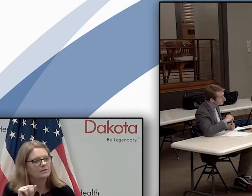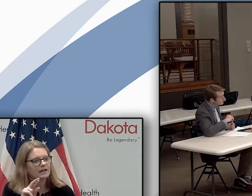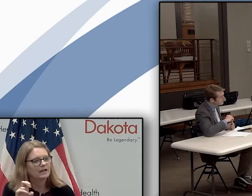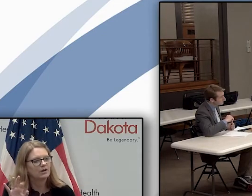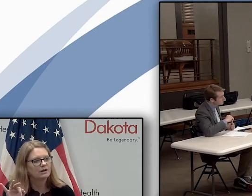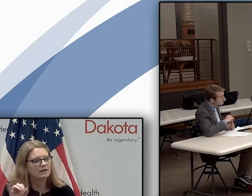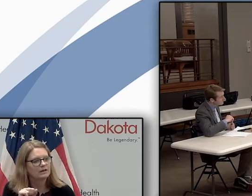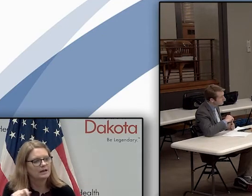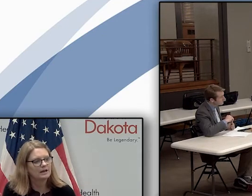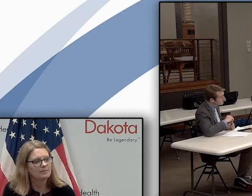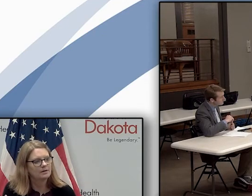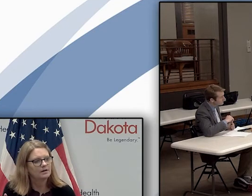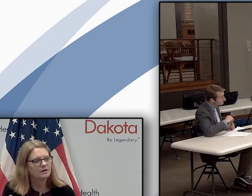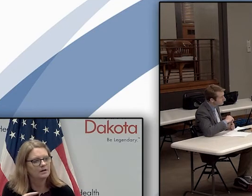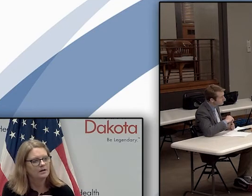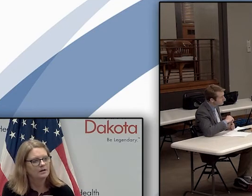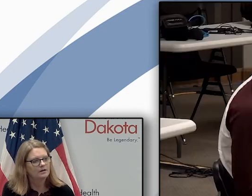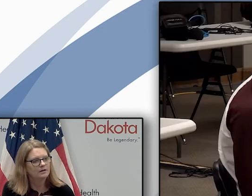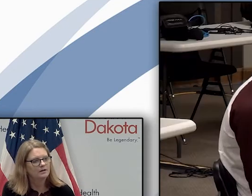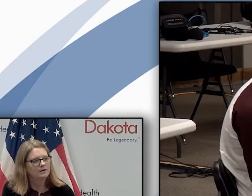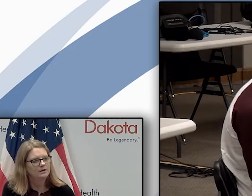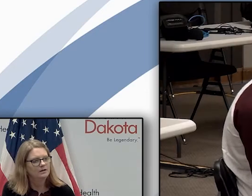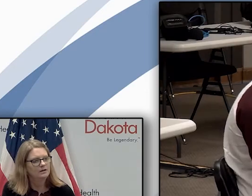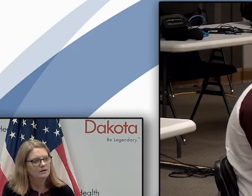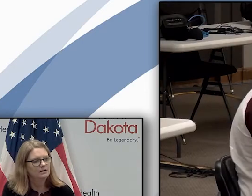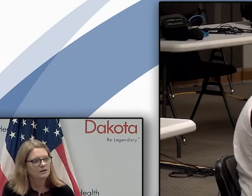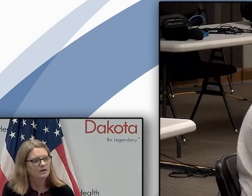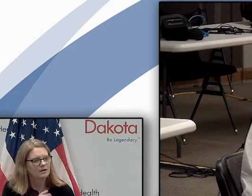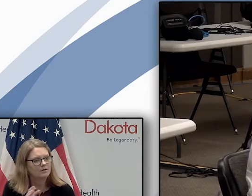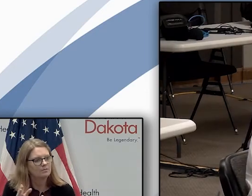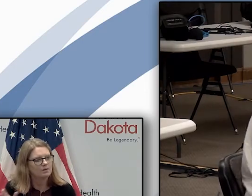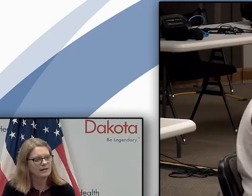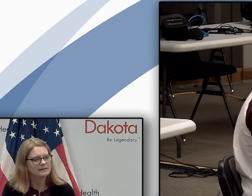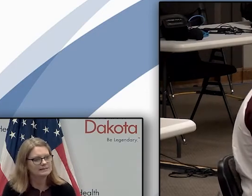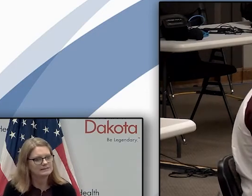if the state is planning a similar strategy for encouraging testing.